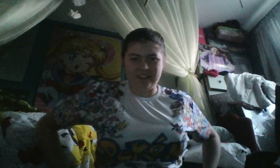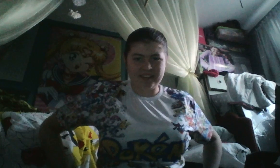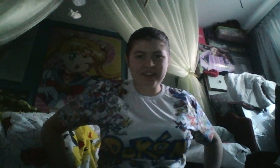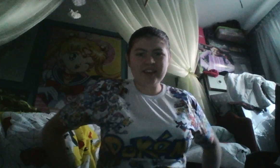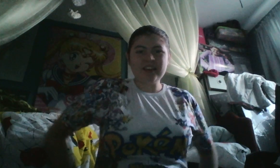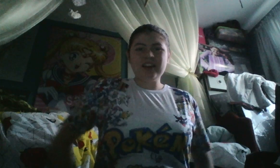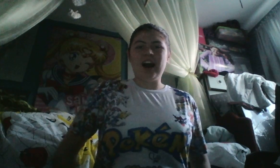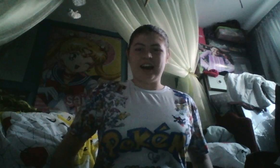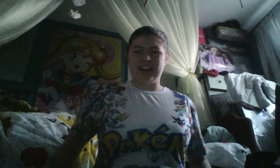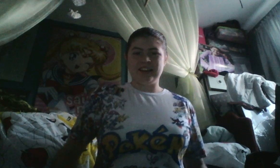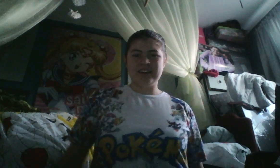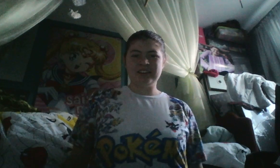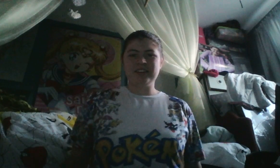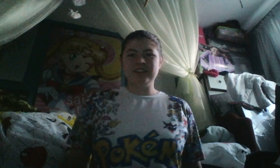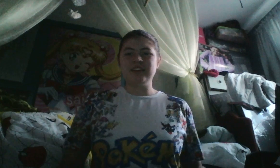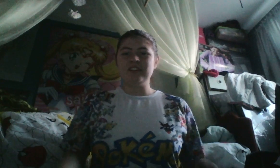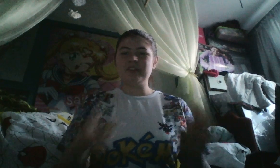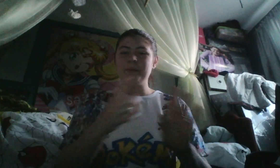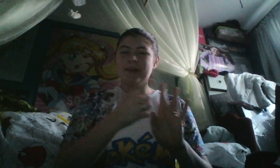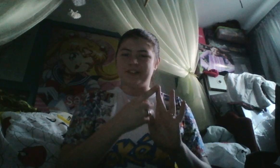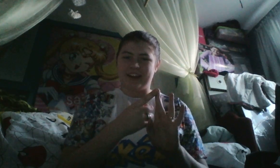this. I. The middle finger.